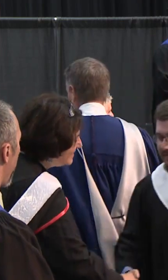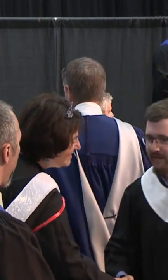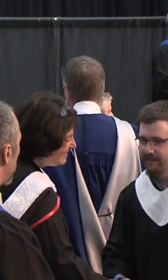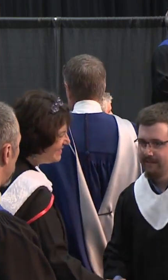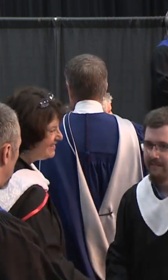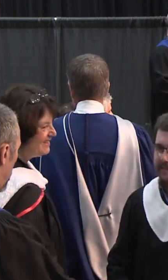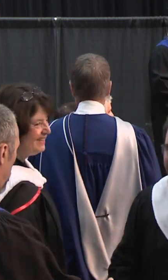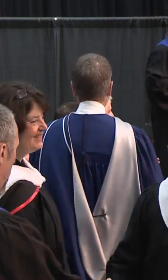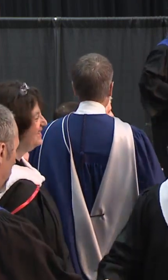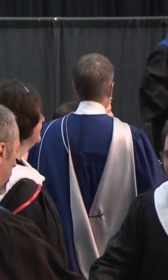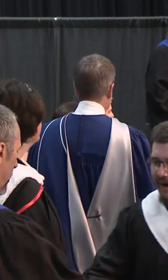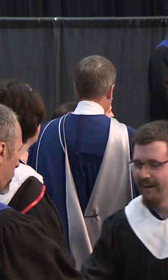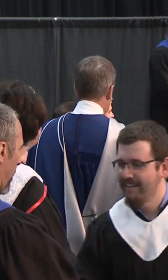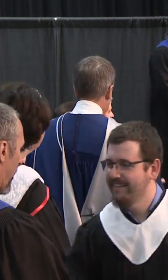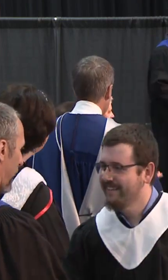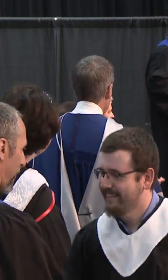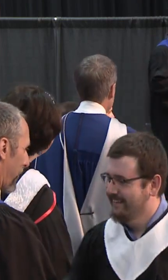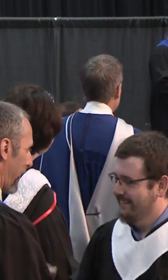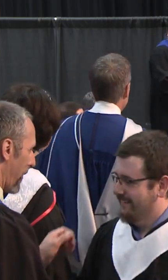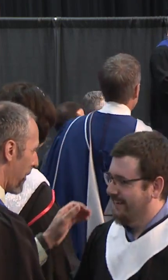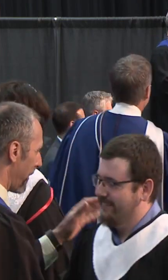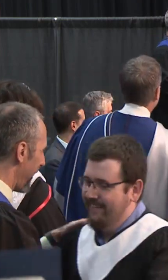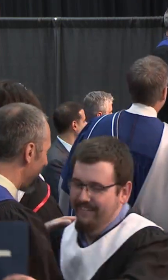Chelsea Muse.